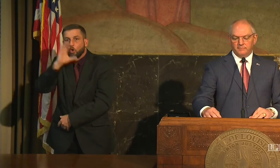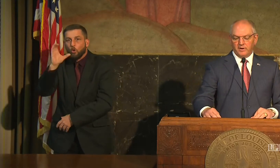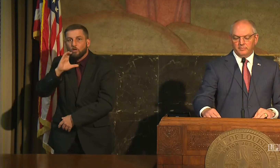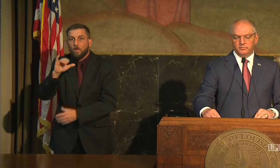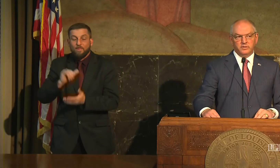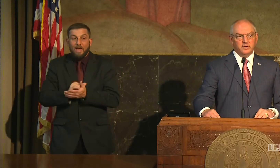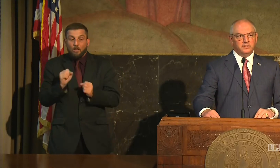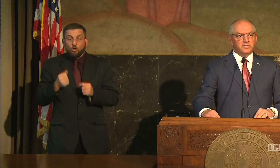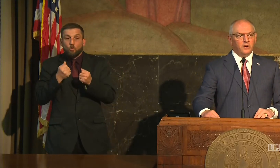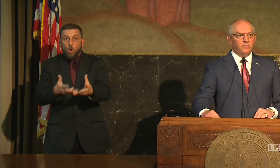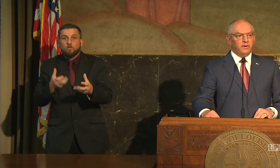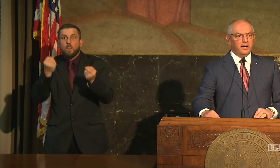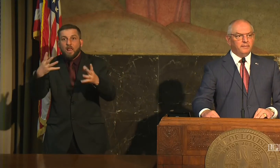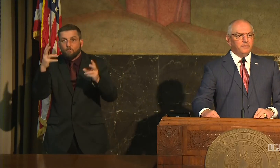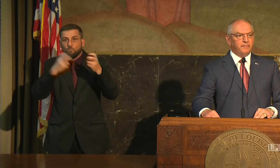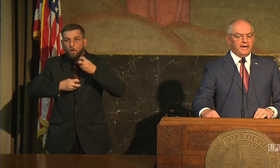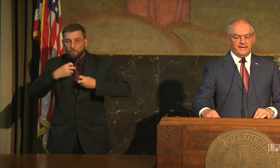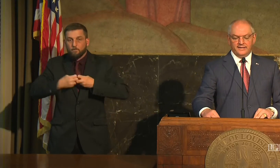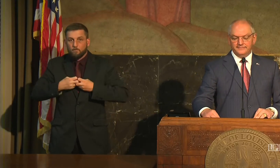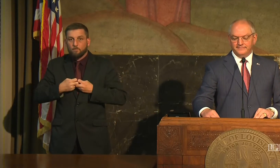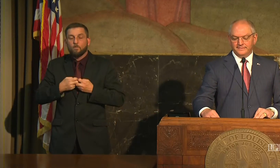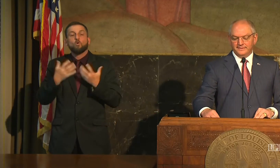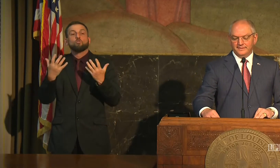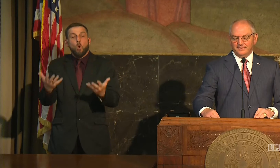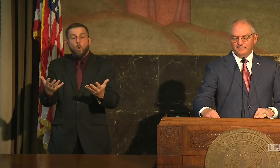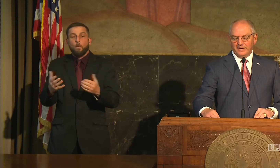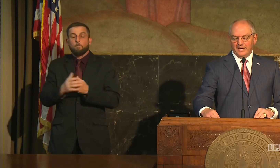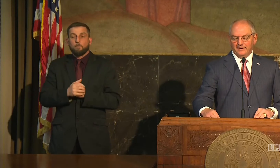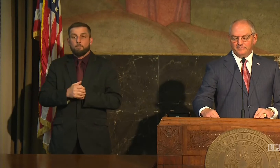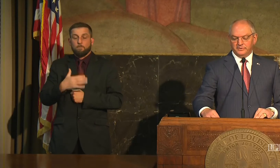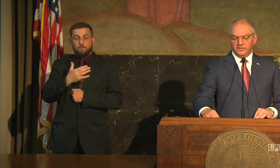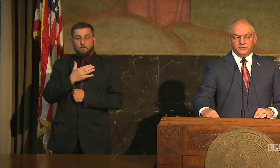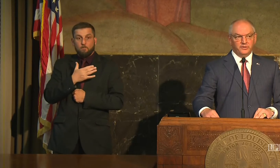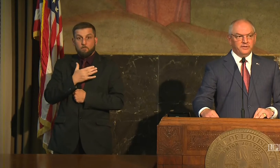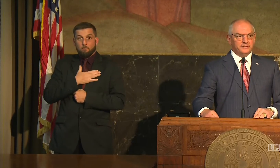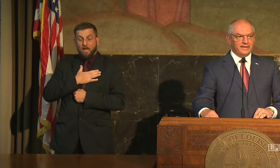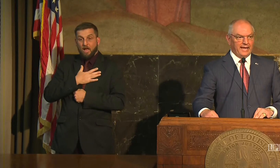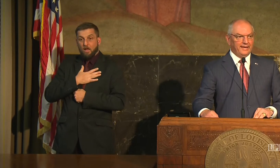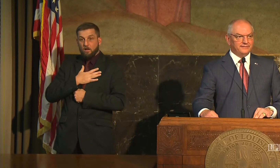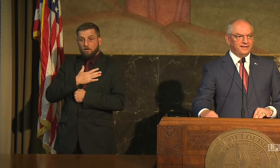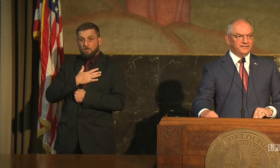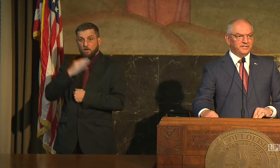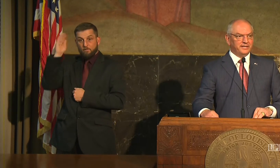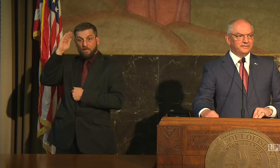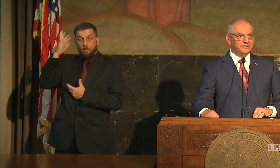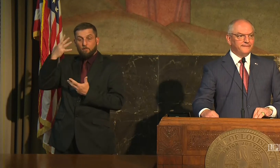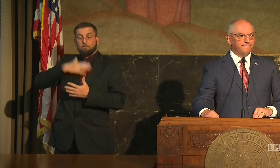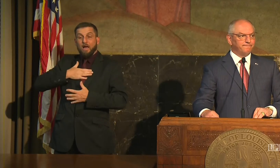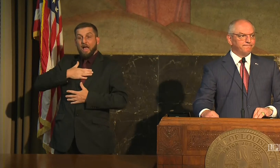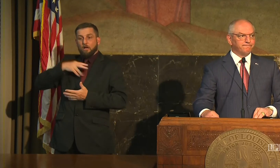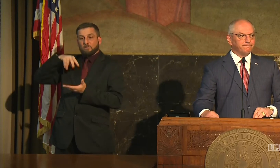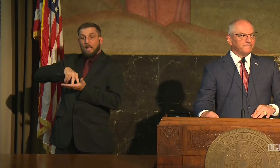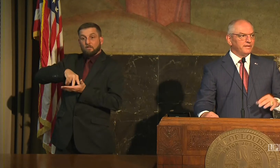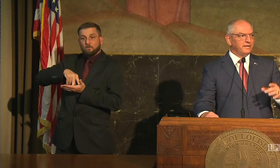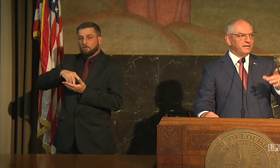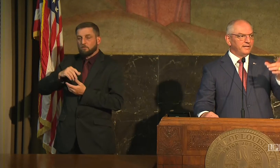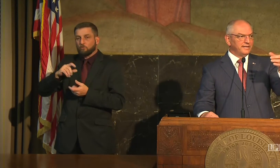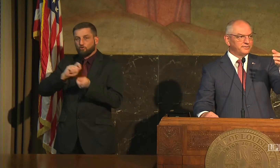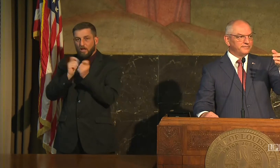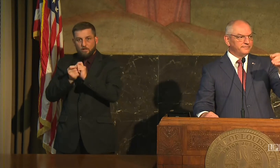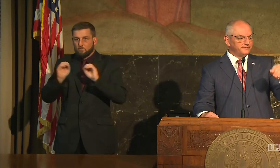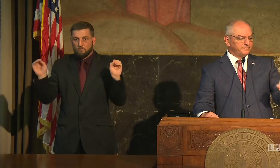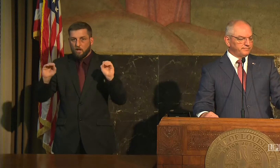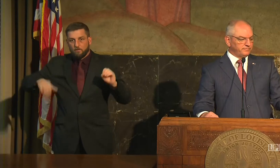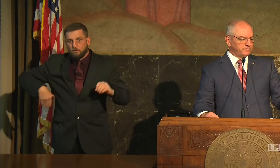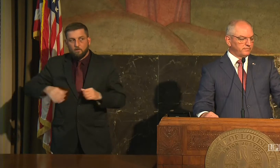a lot of problems. So my position on this has not changed.